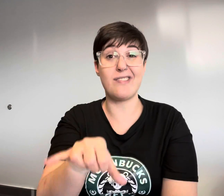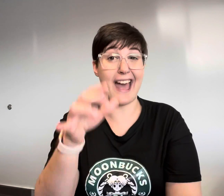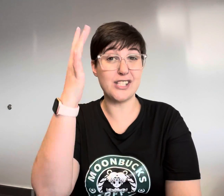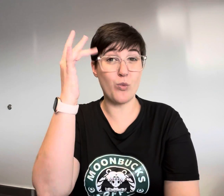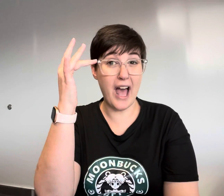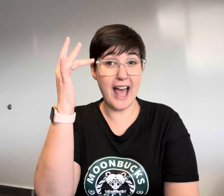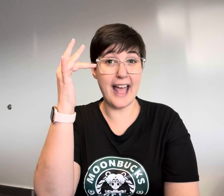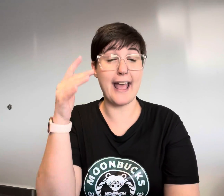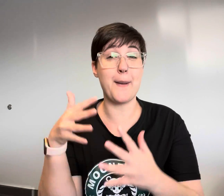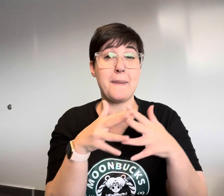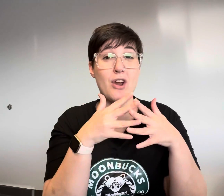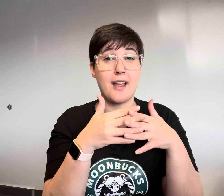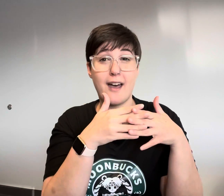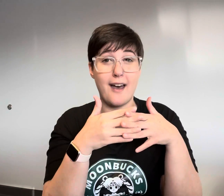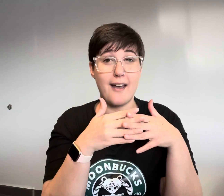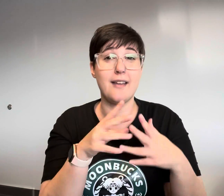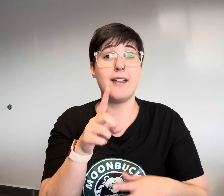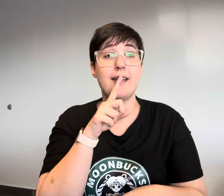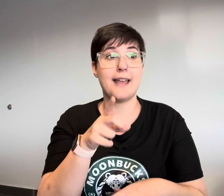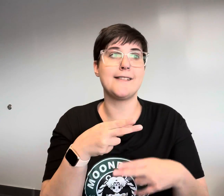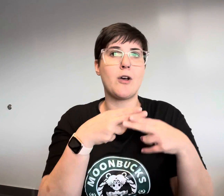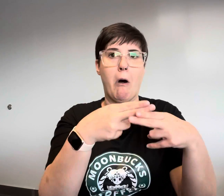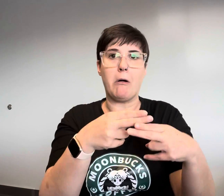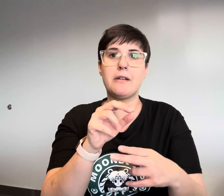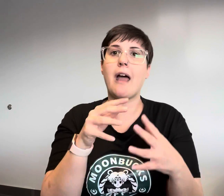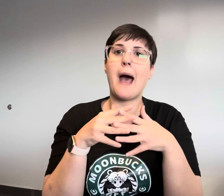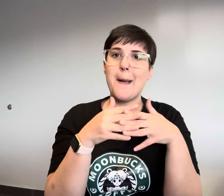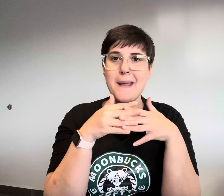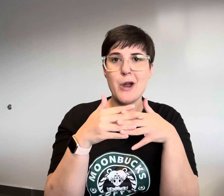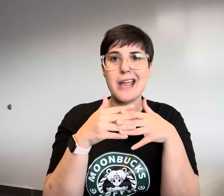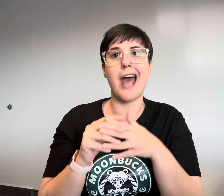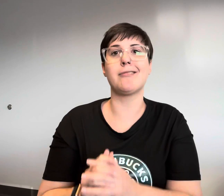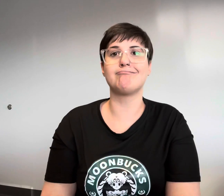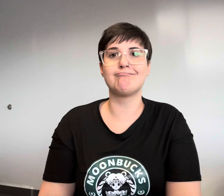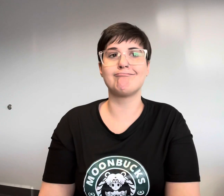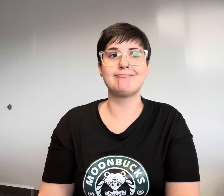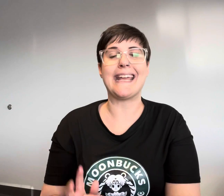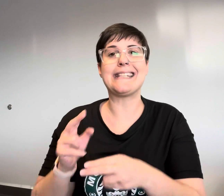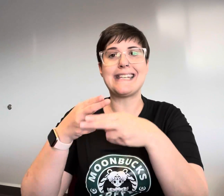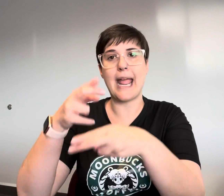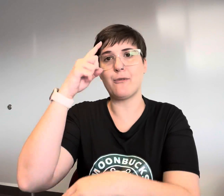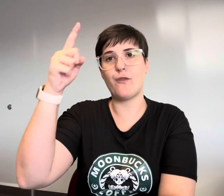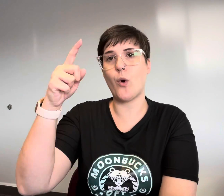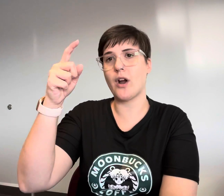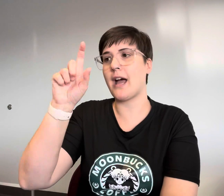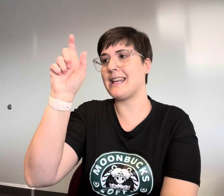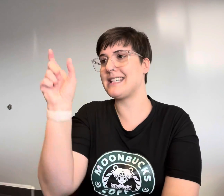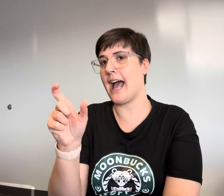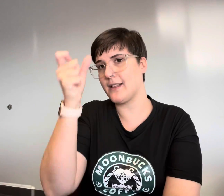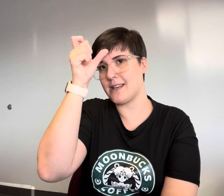that's why America is called America. It's named for an Italian